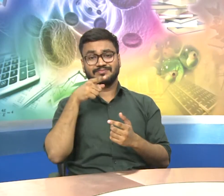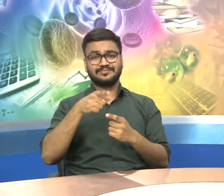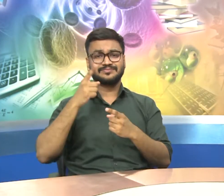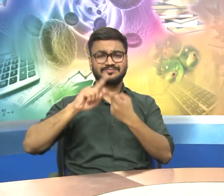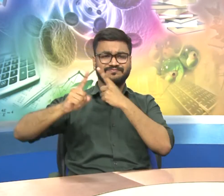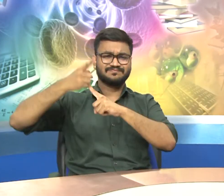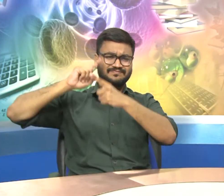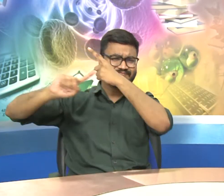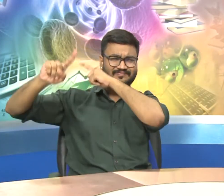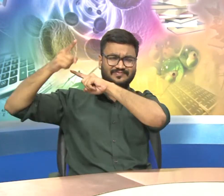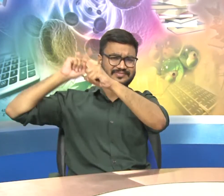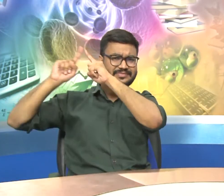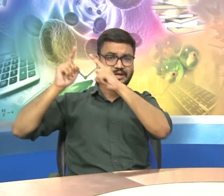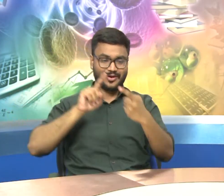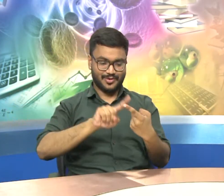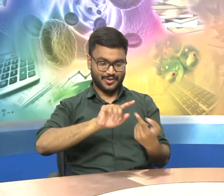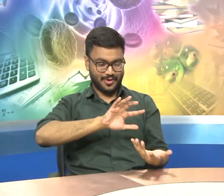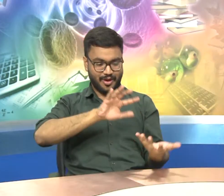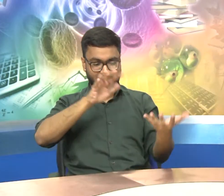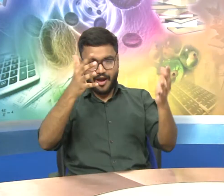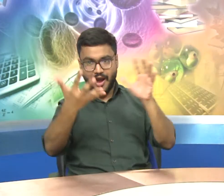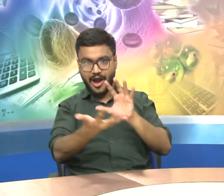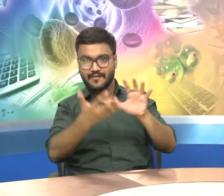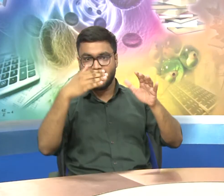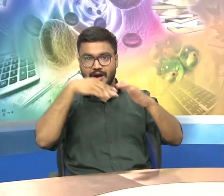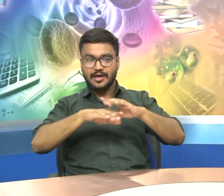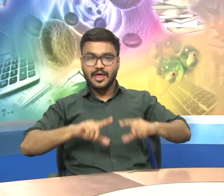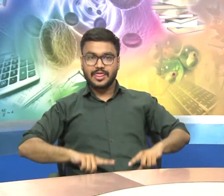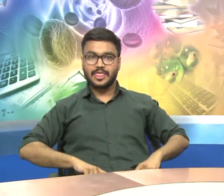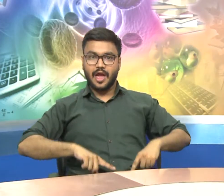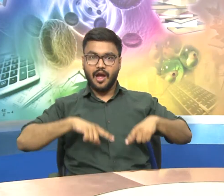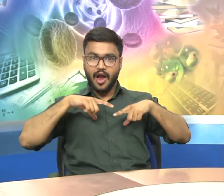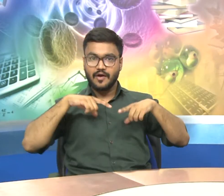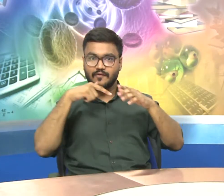Lesson 20, History of Life on Earth.